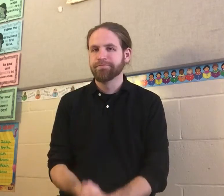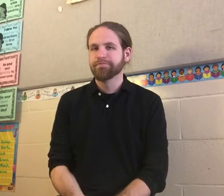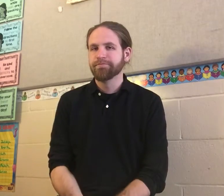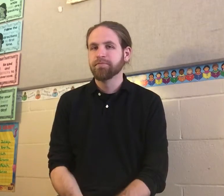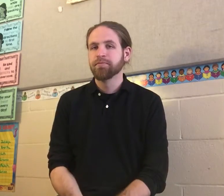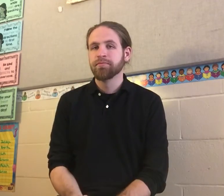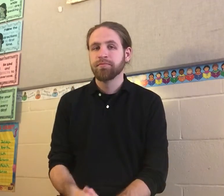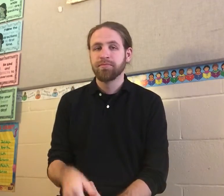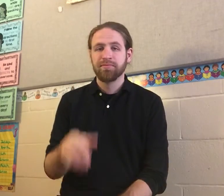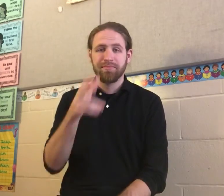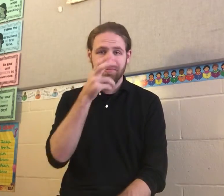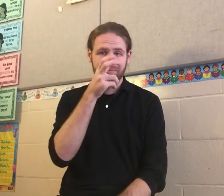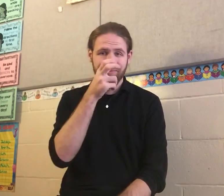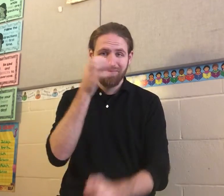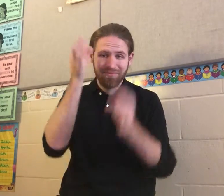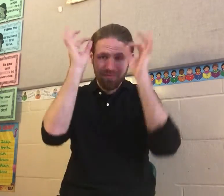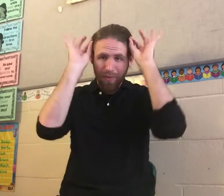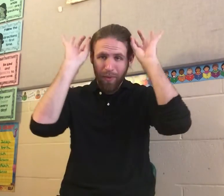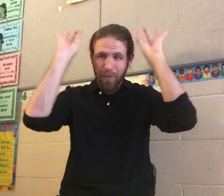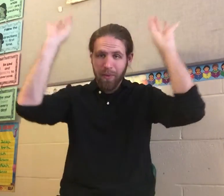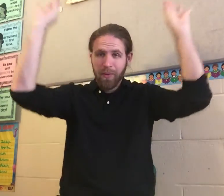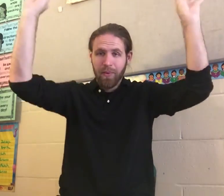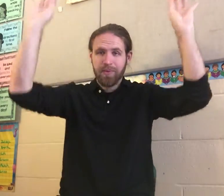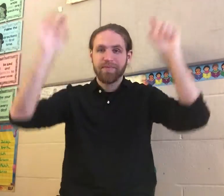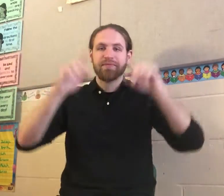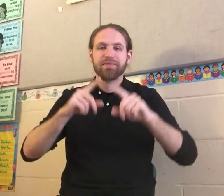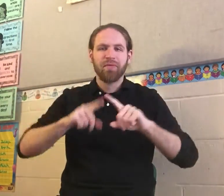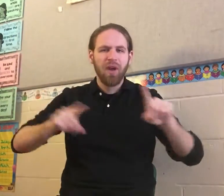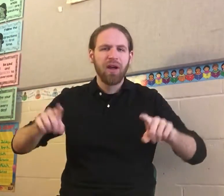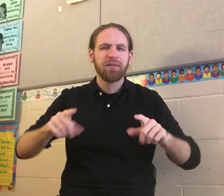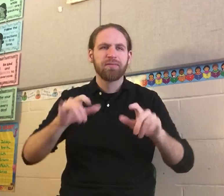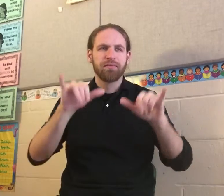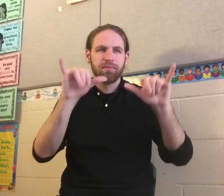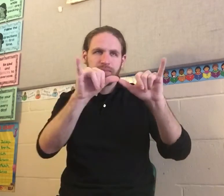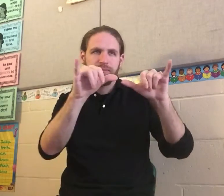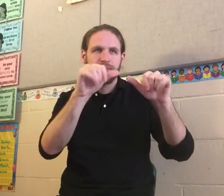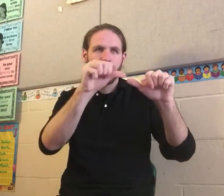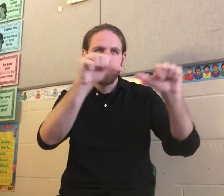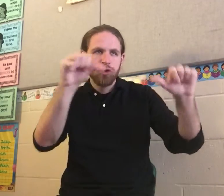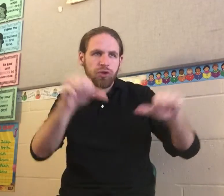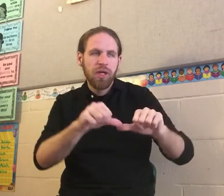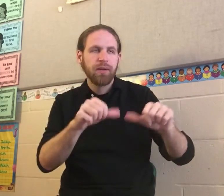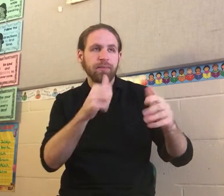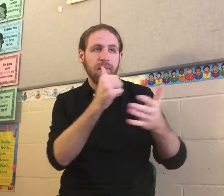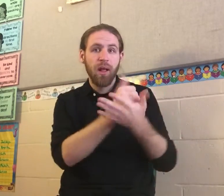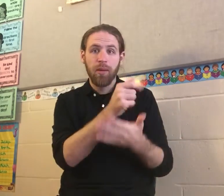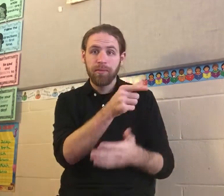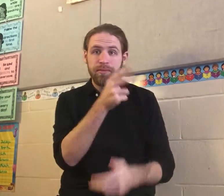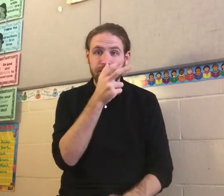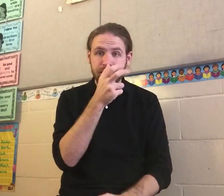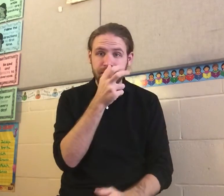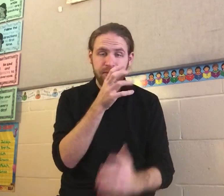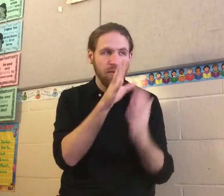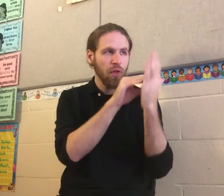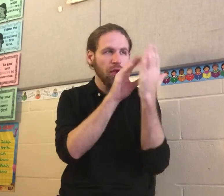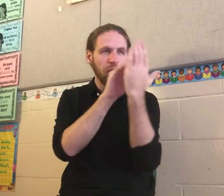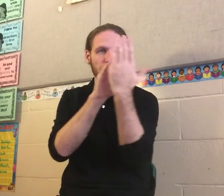Insect antennae come in a variety of shapes and sizes and help insects learn more about their surroundings.